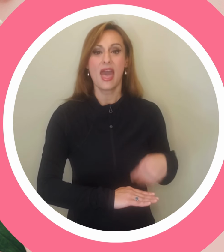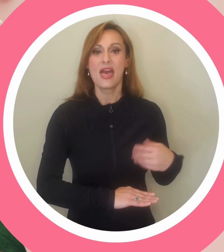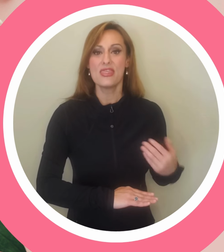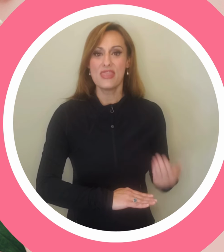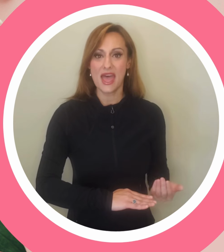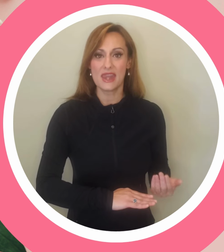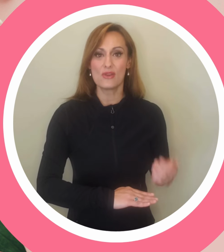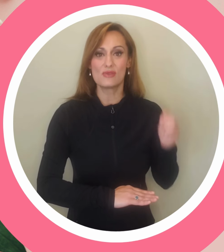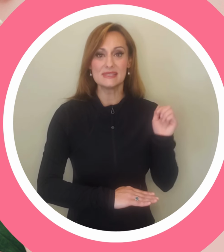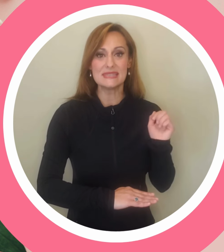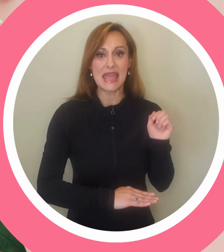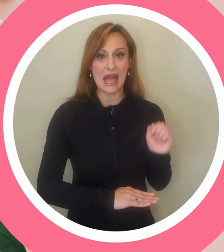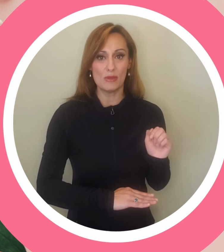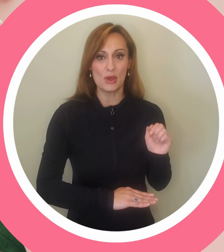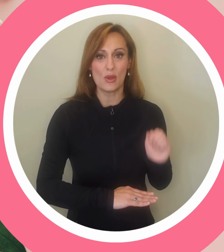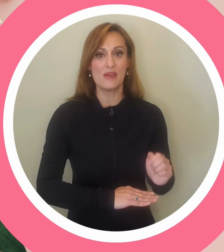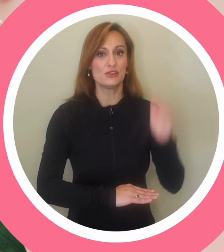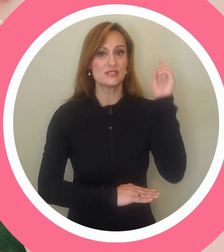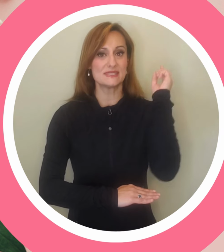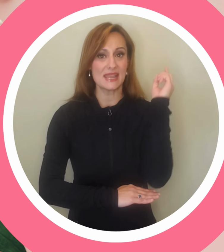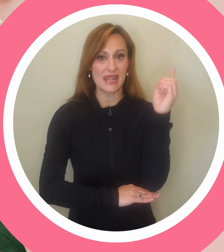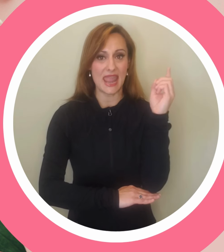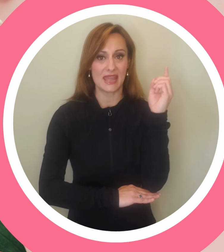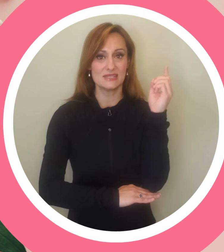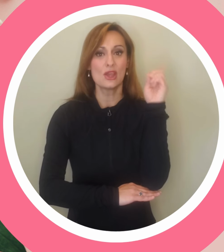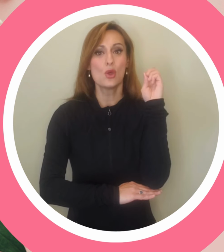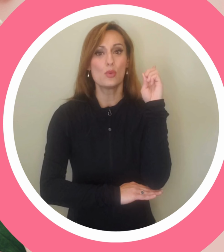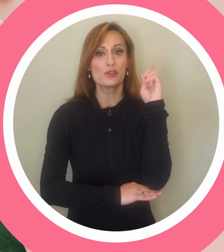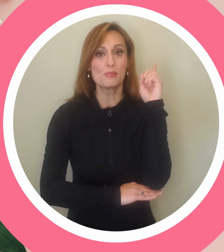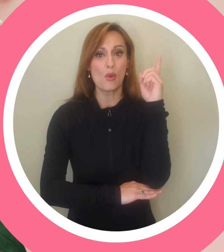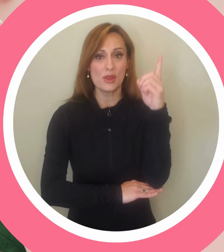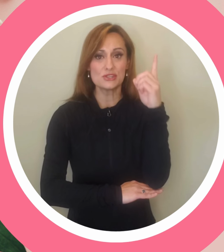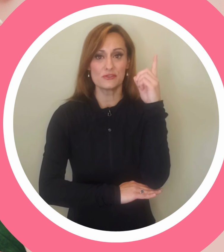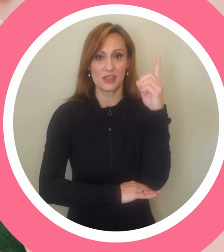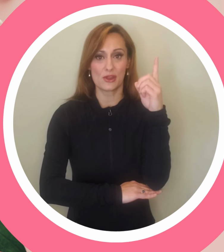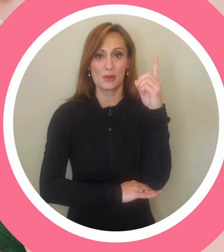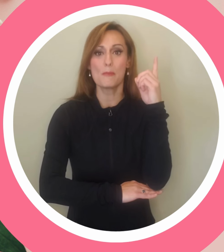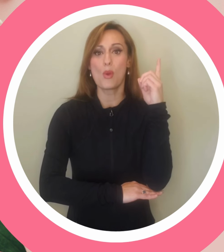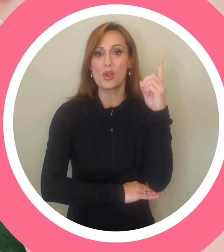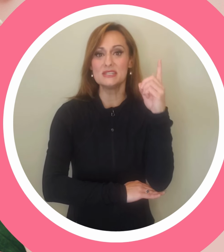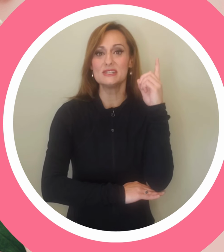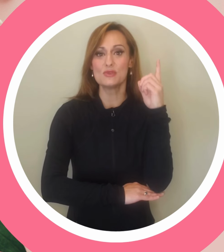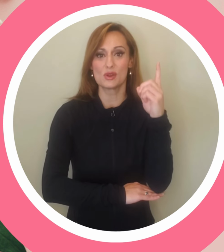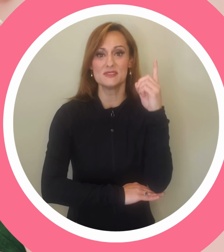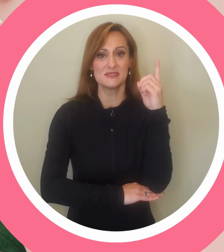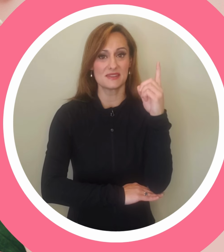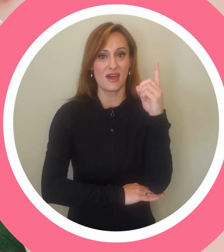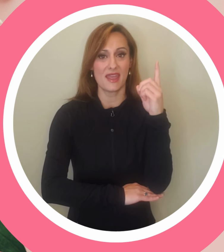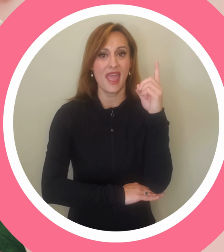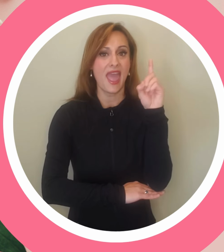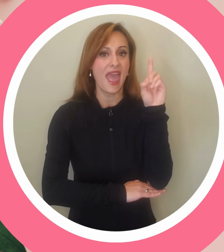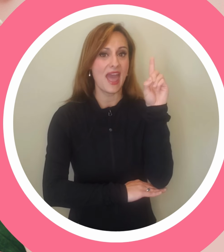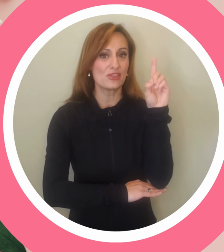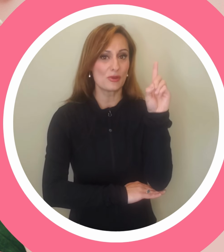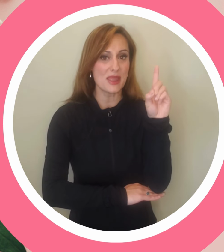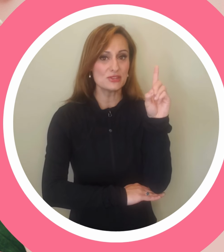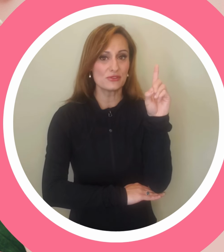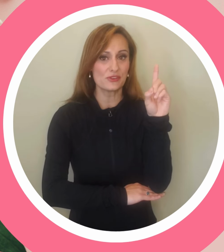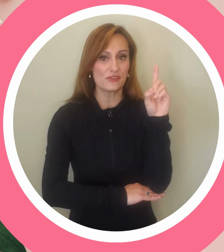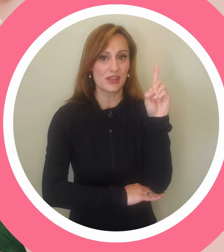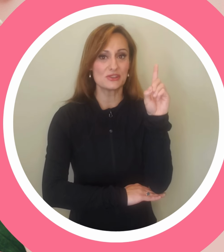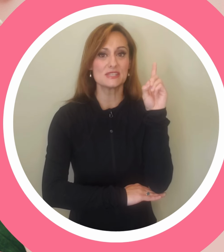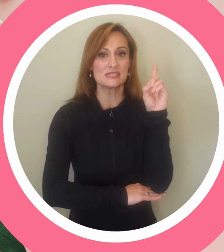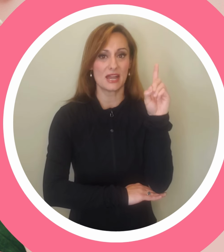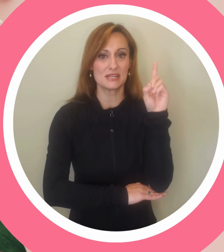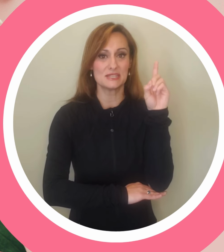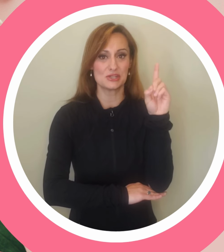ground. Then rest the elbow of your second hand with your pointer finger pointing towards the sky and the remainder